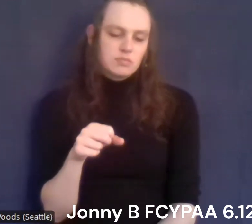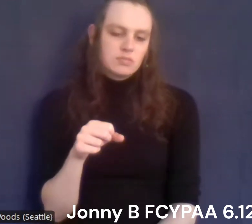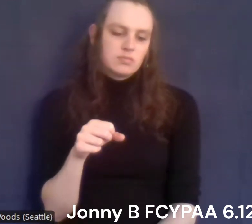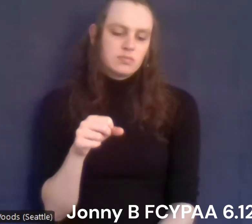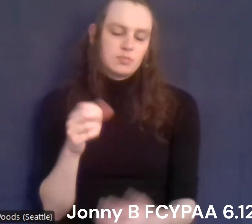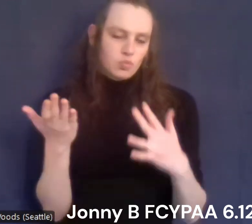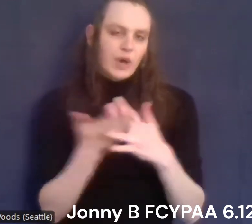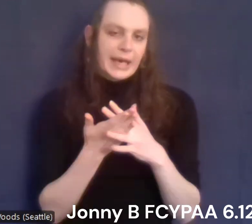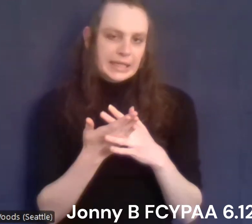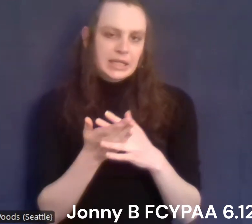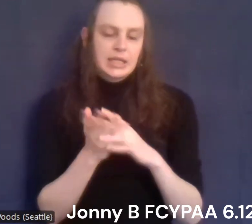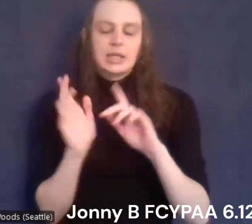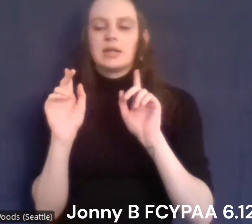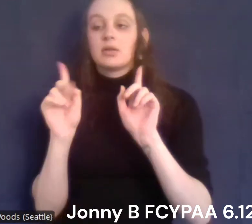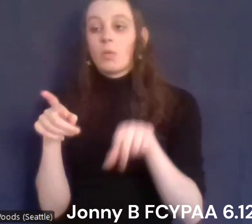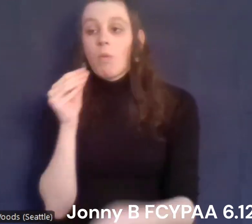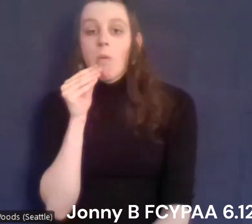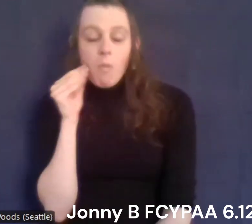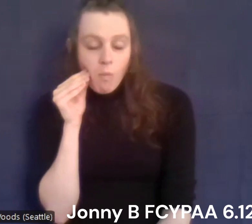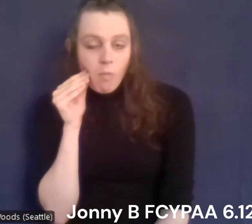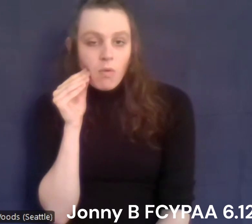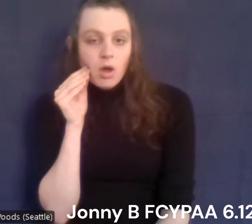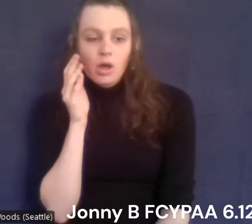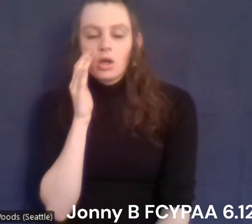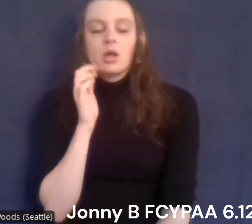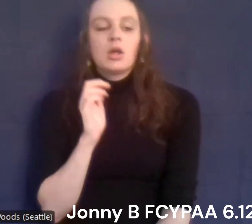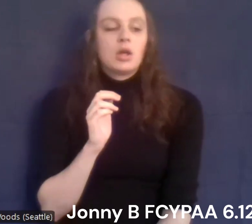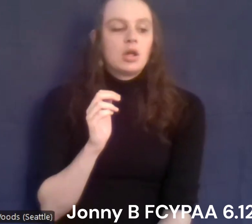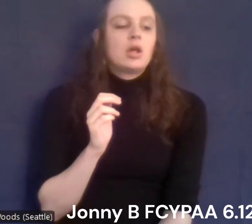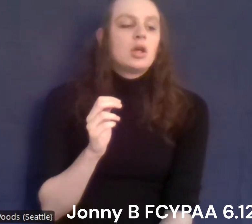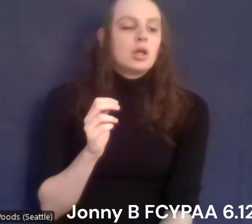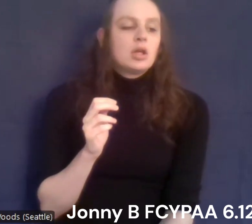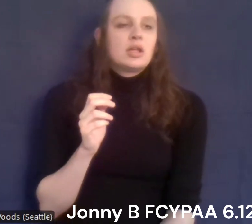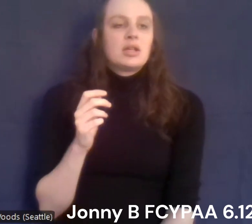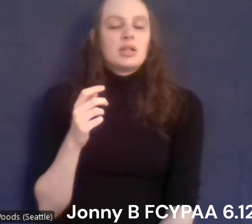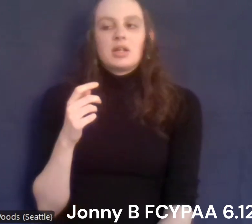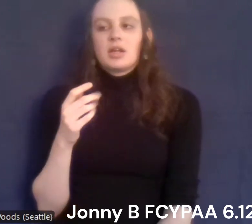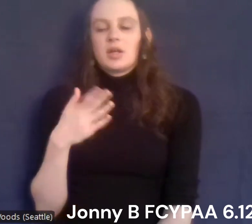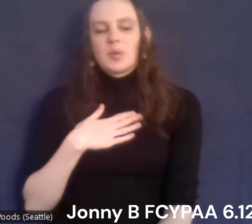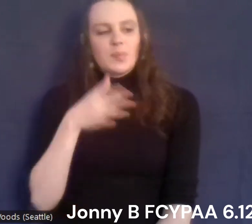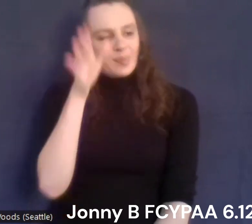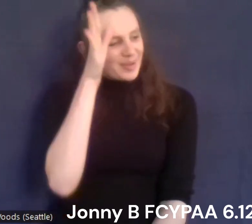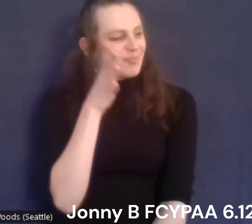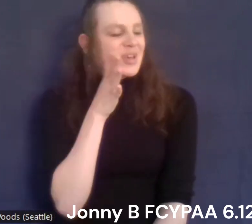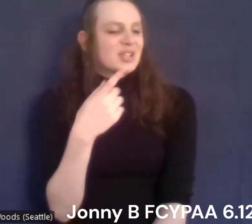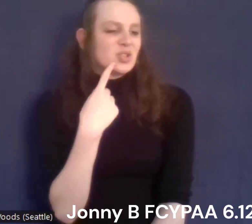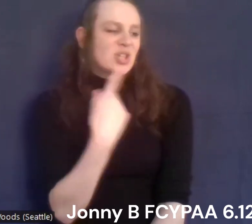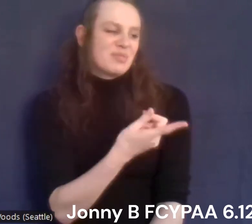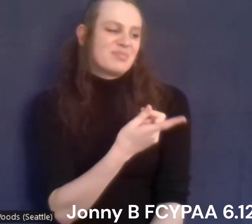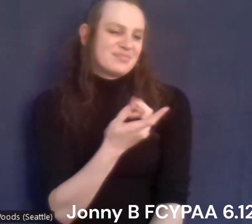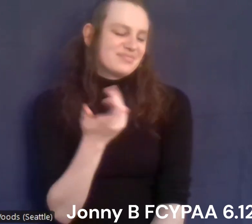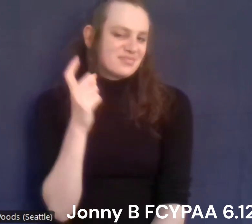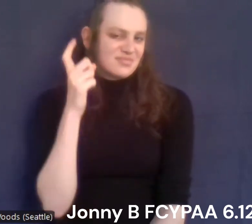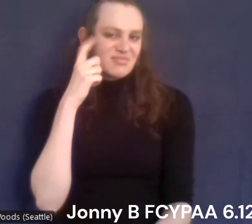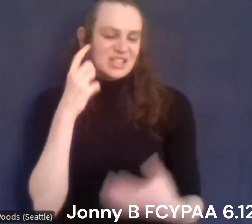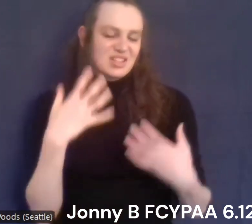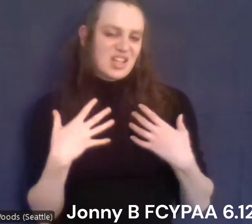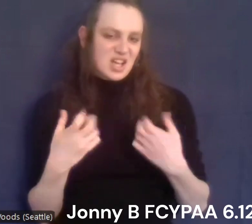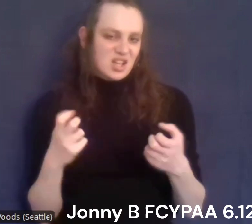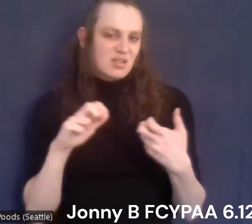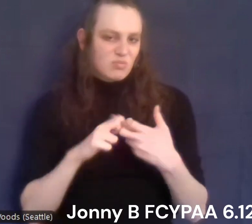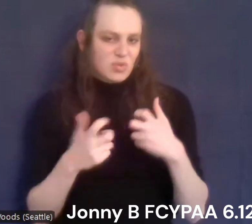and um, telling my parents like uh, it's mental health. I got to get just control